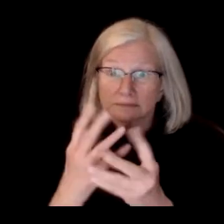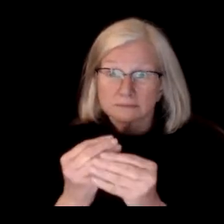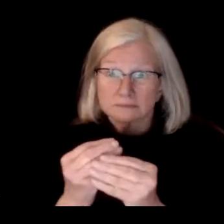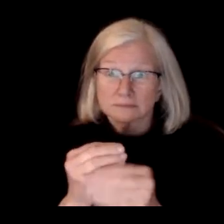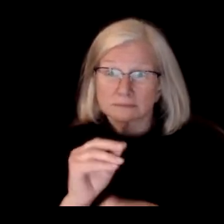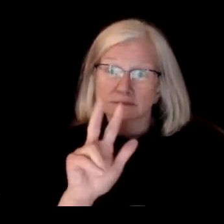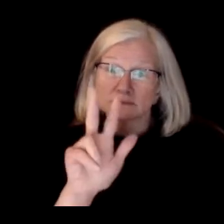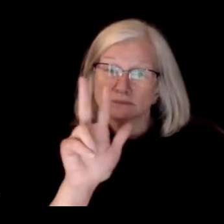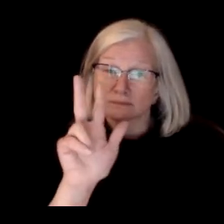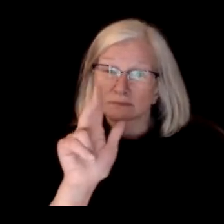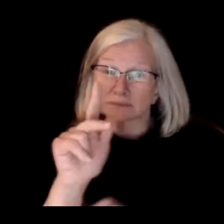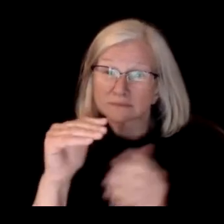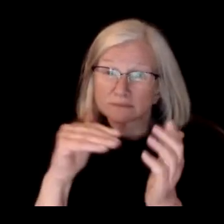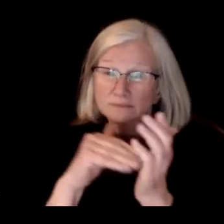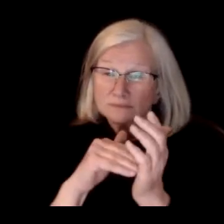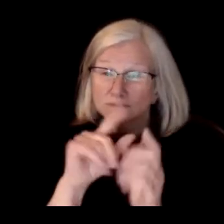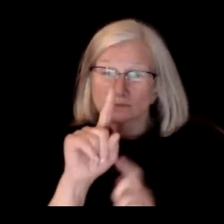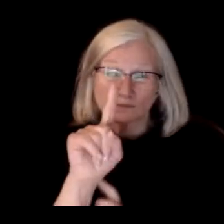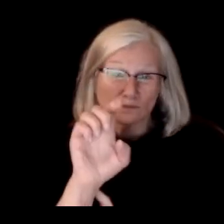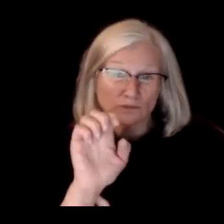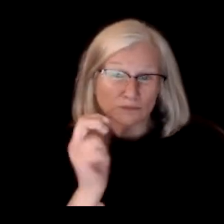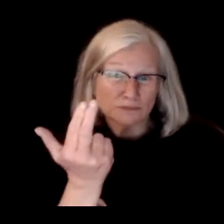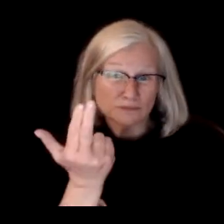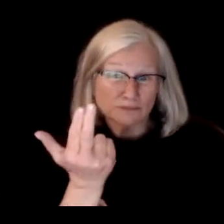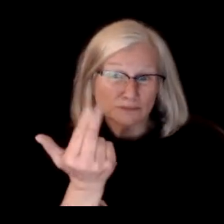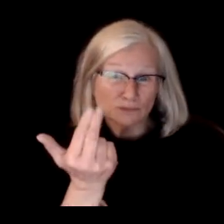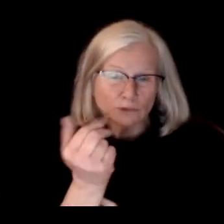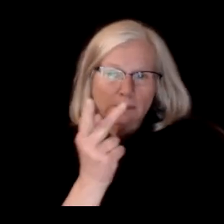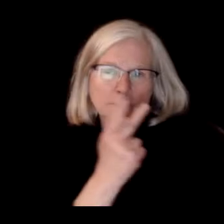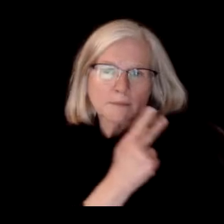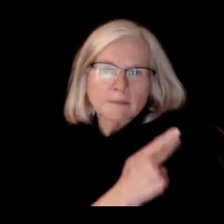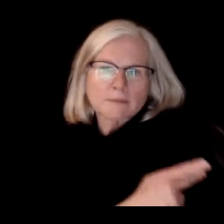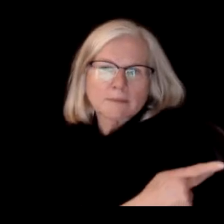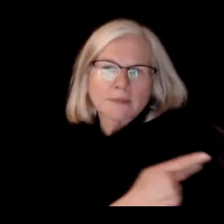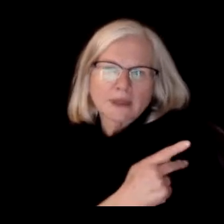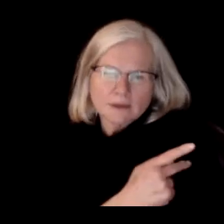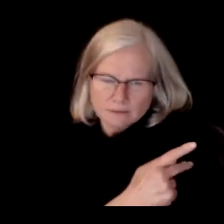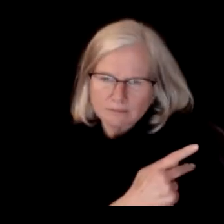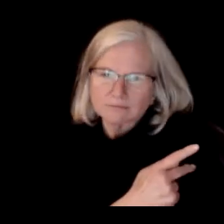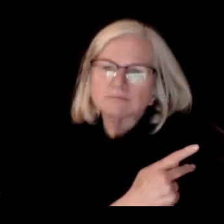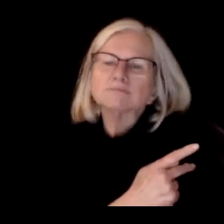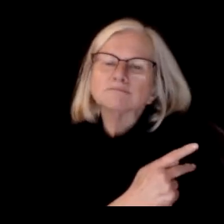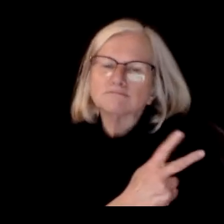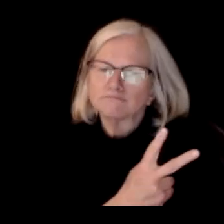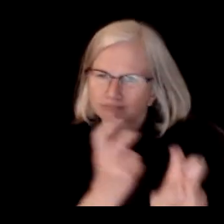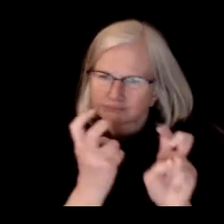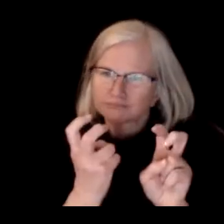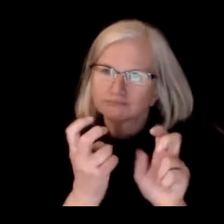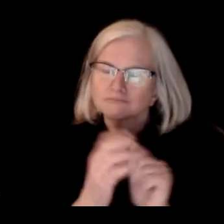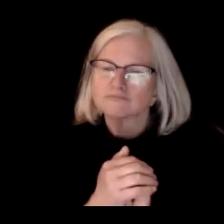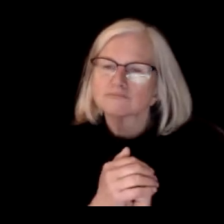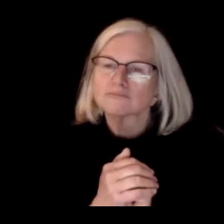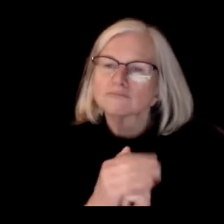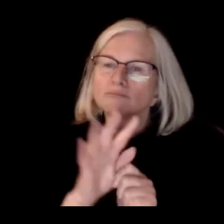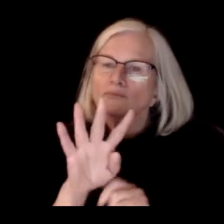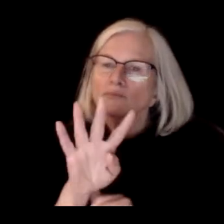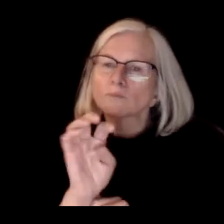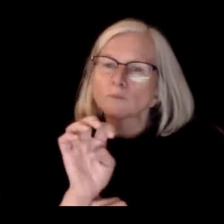23,113 patients hospitalized for COVID-19, and 4,836 of them have required intensive care.